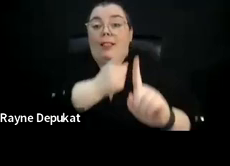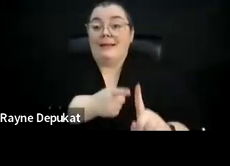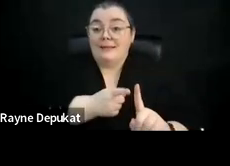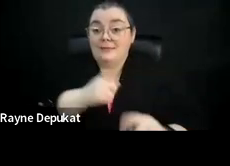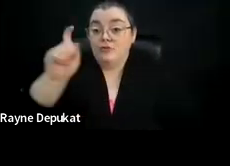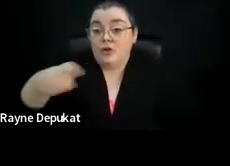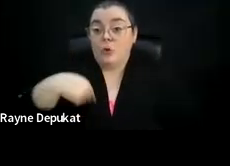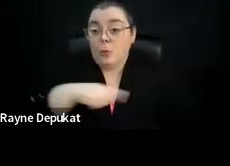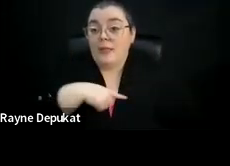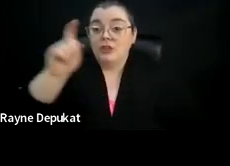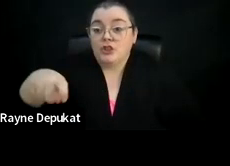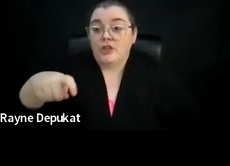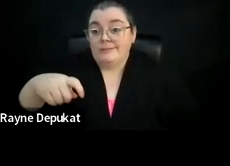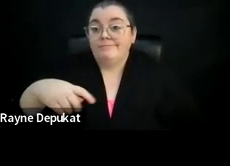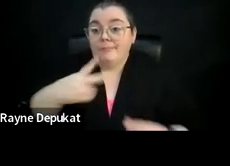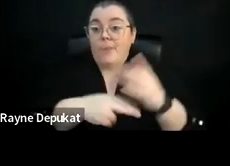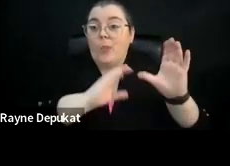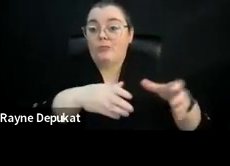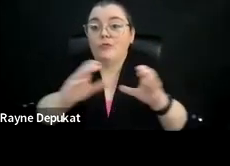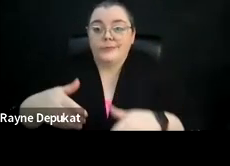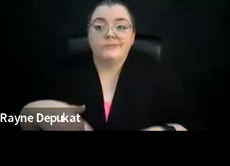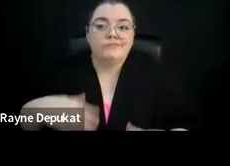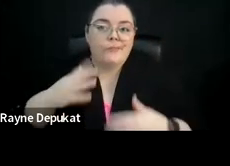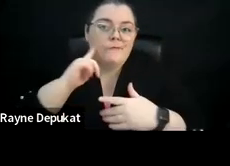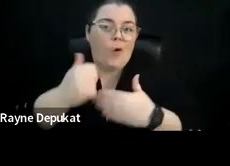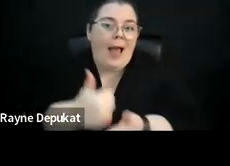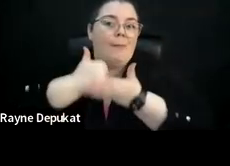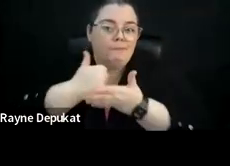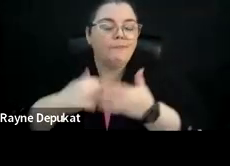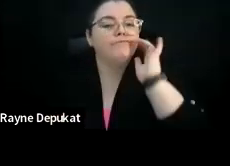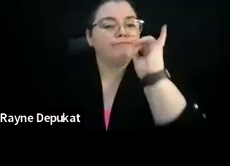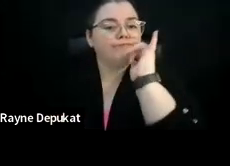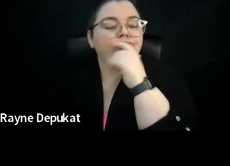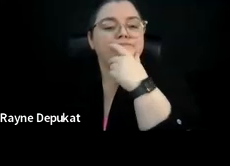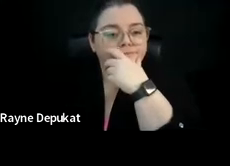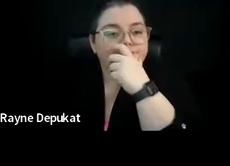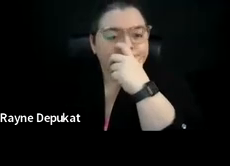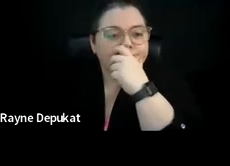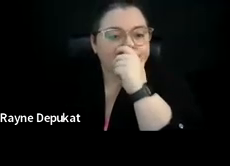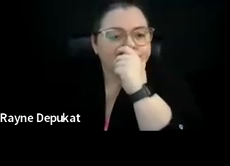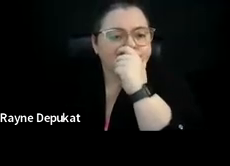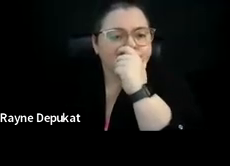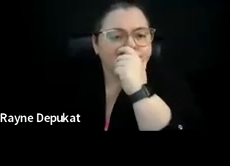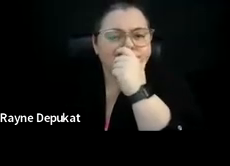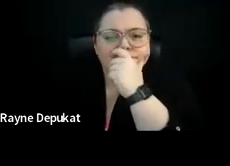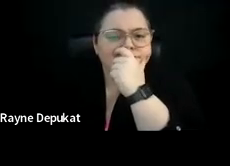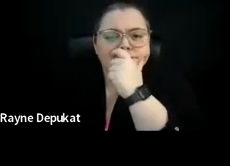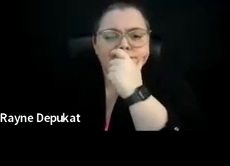It's me, the number of the bullets, excuse me. I will number the bullets and the categories and each bullet